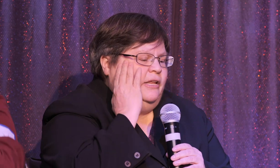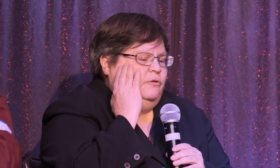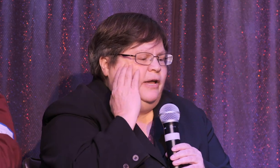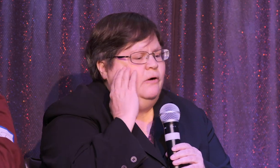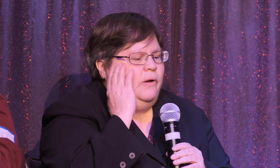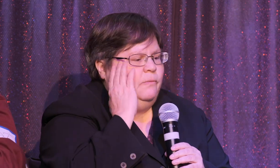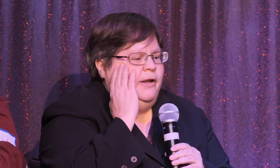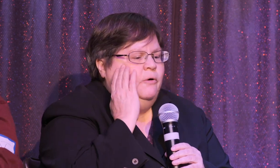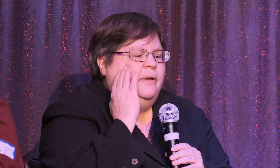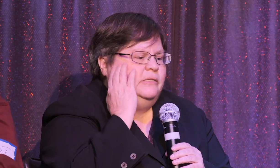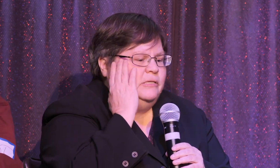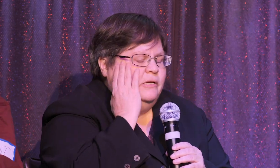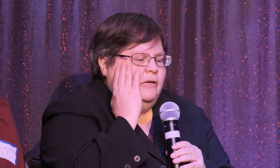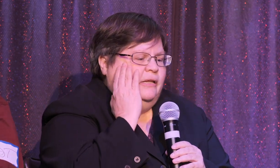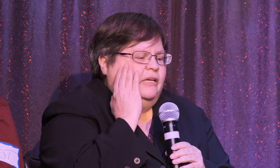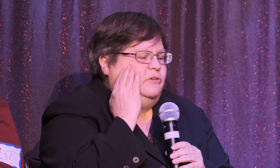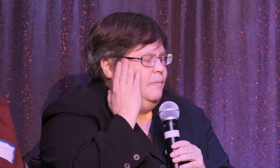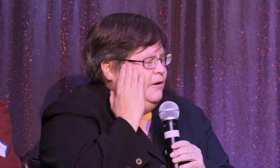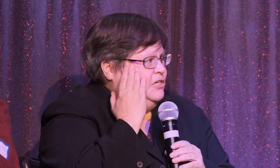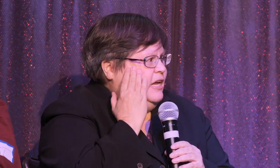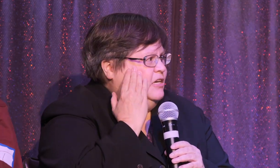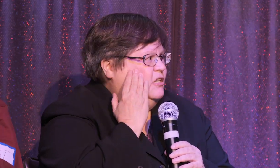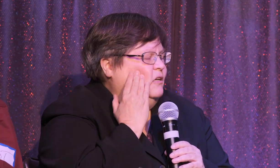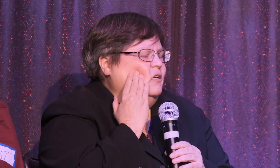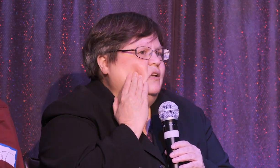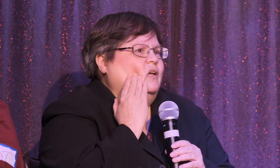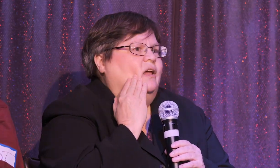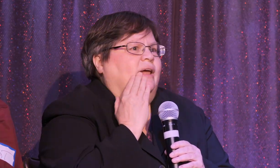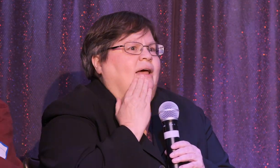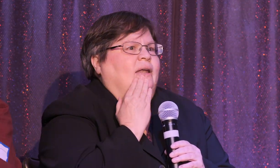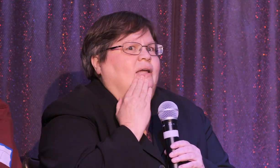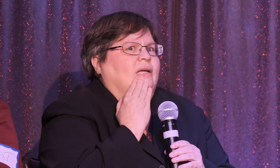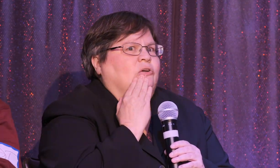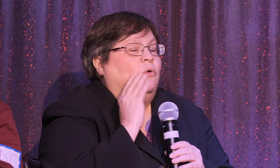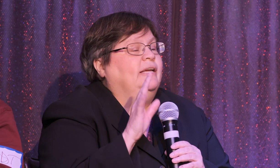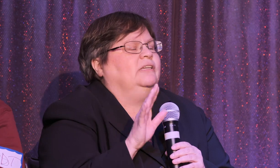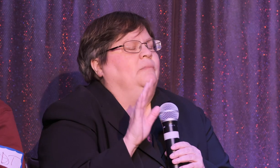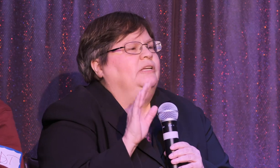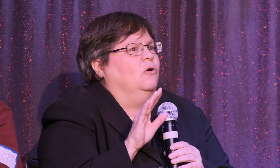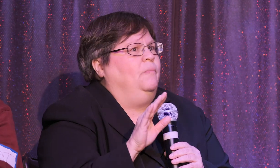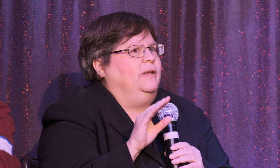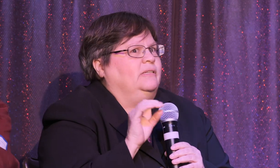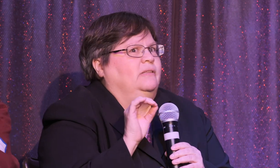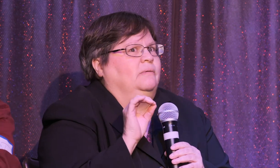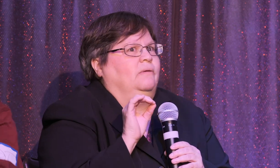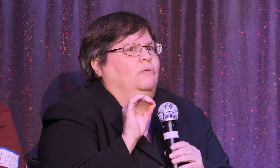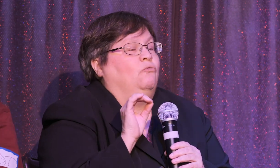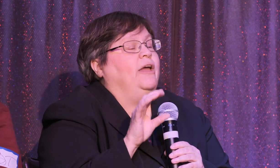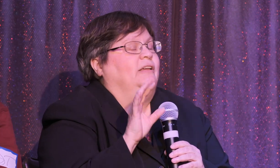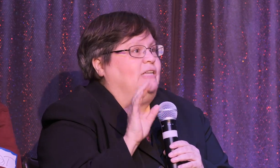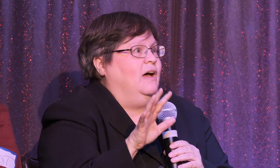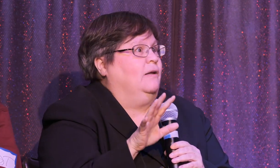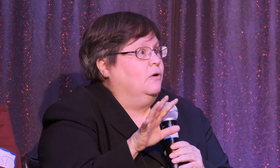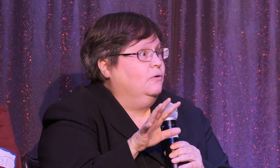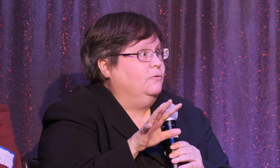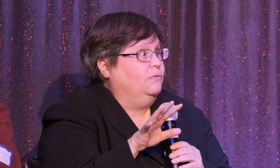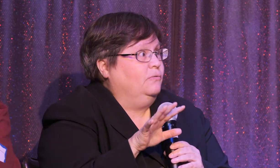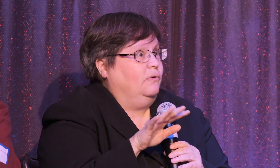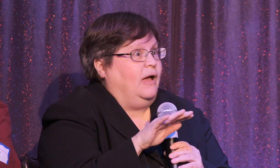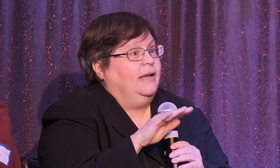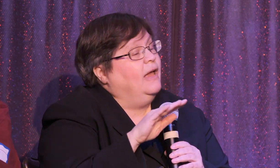essay in 83, I don't want to write obits unless they're about education. And to write somebody's obit is the greatest